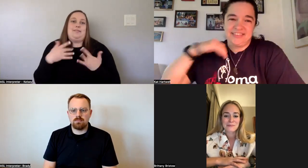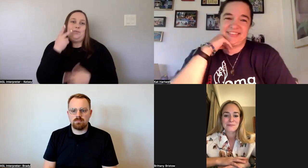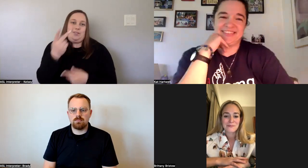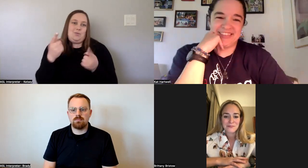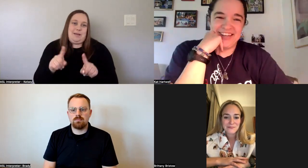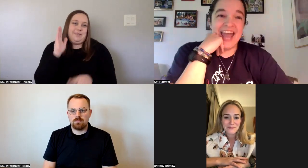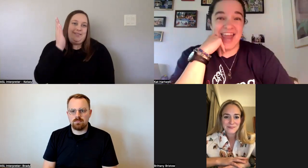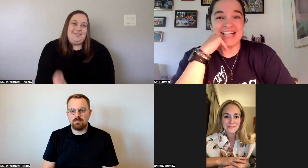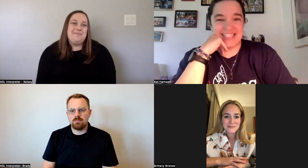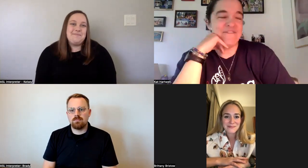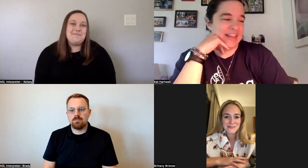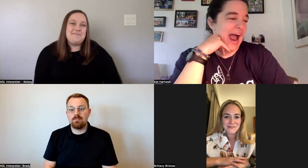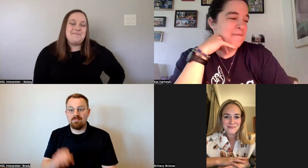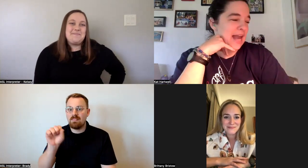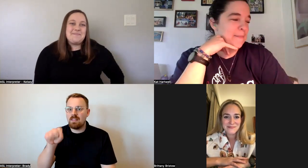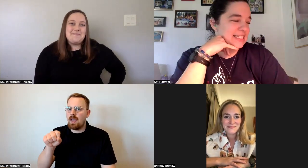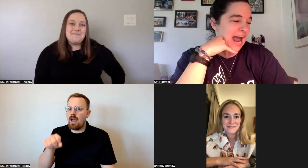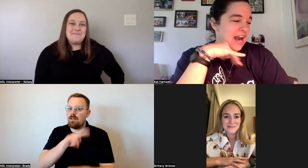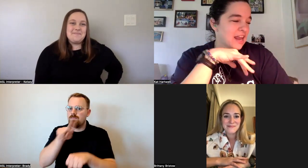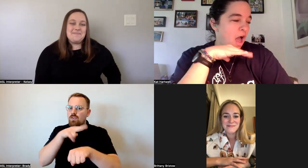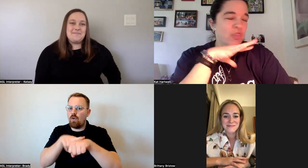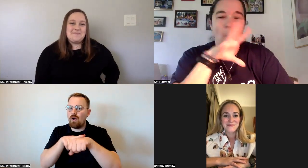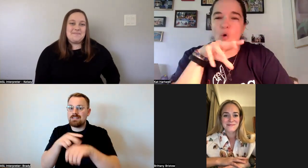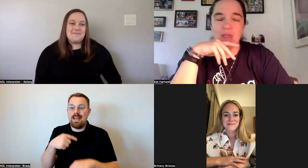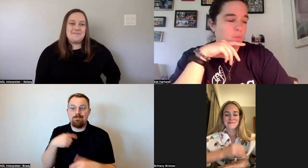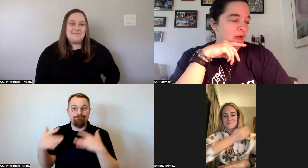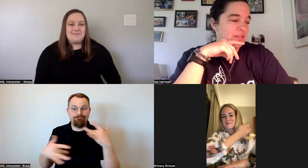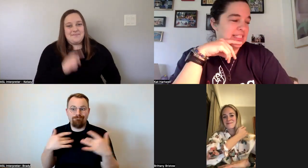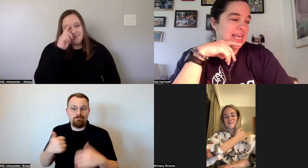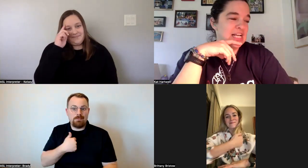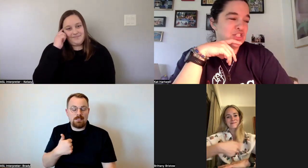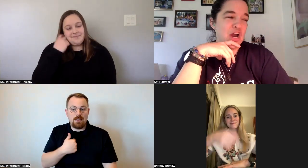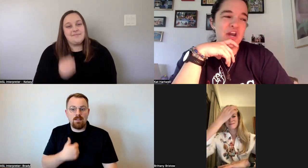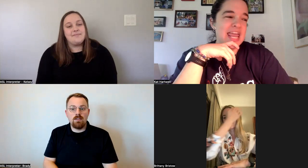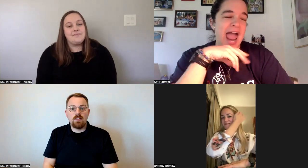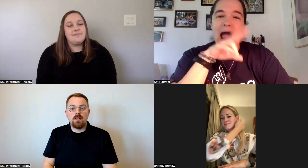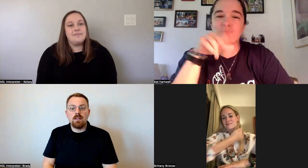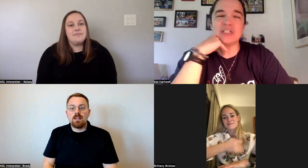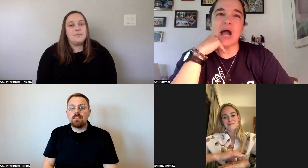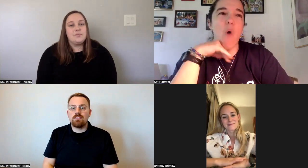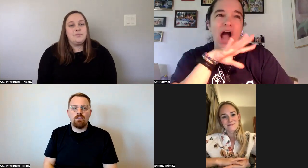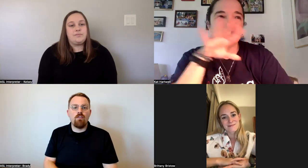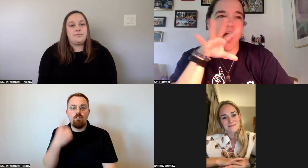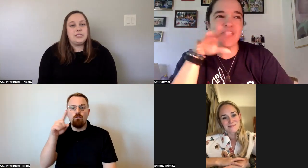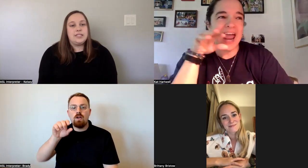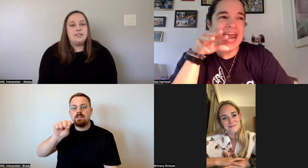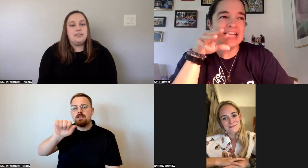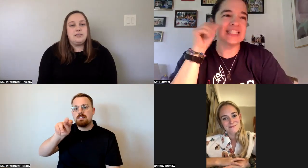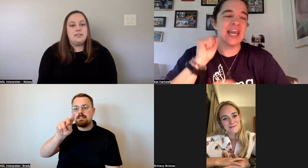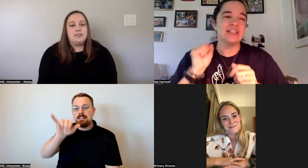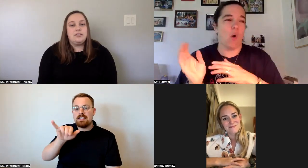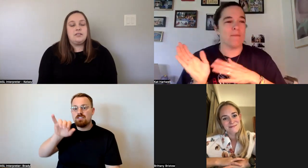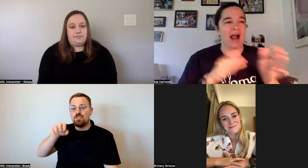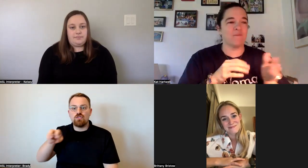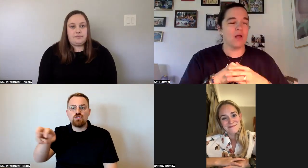it. Yeah, definitely. I mean, excited. The whole thing with Disney journey. I'm sure I watched the other lady,